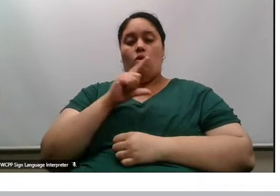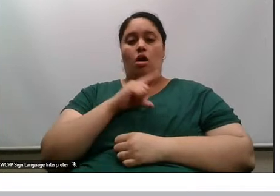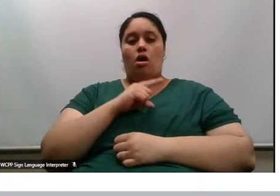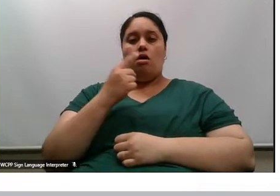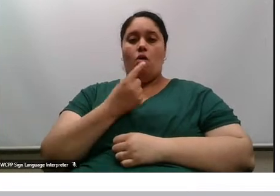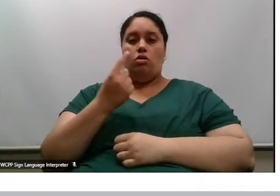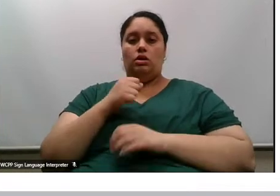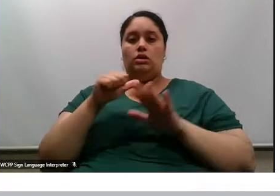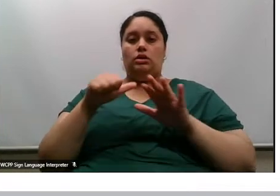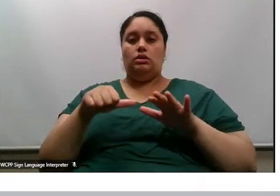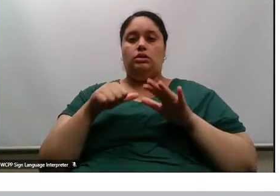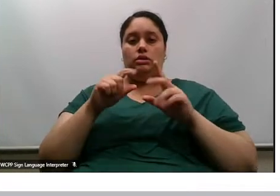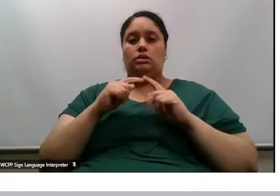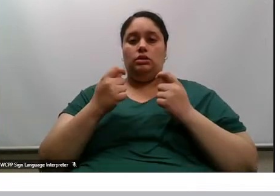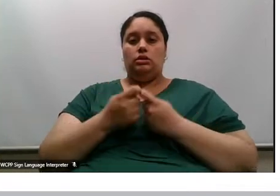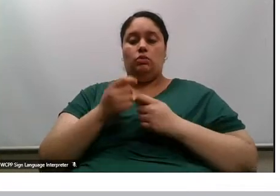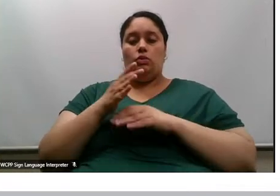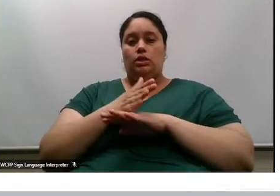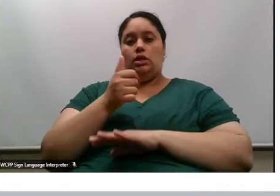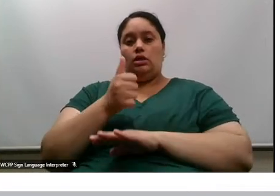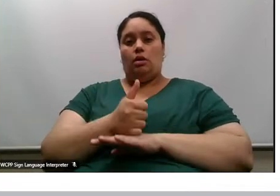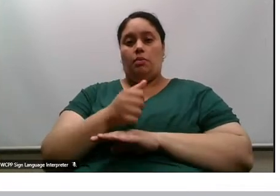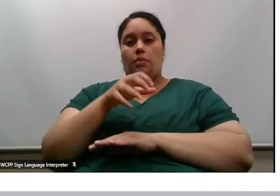established across the province.